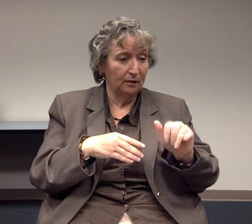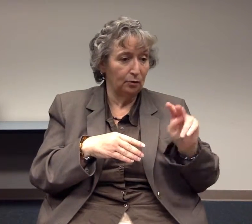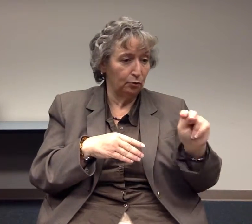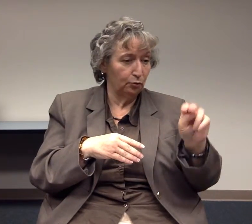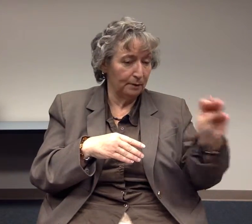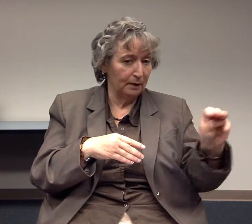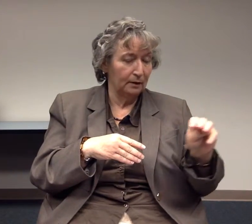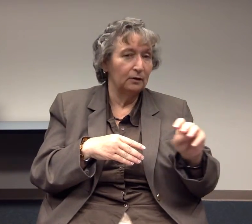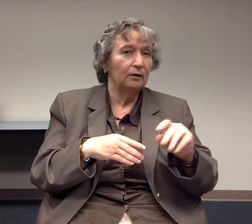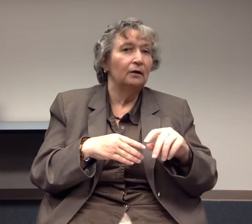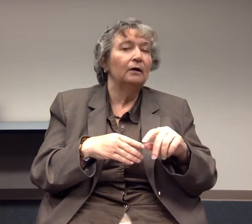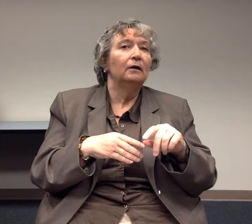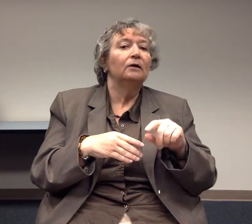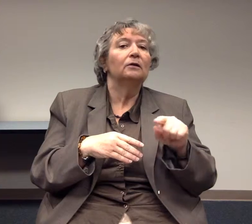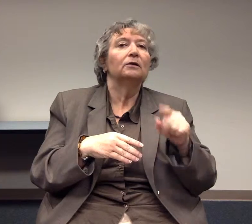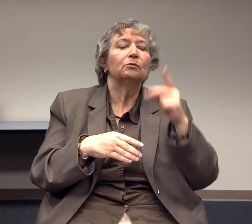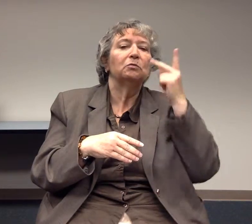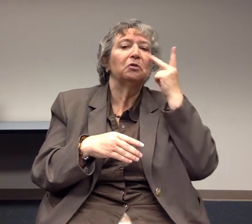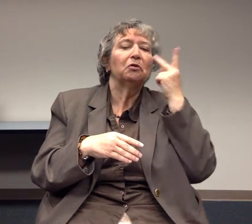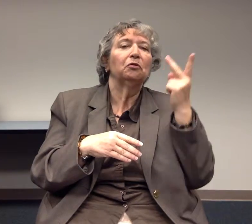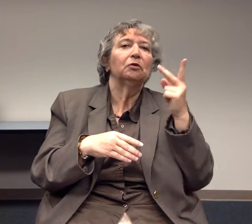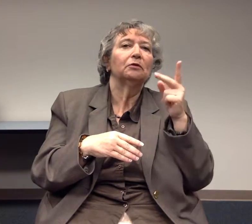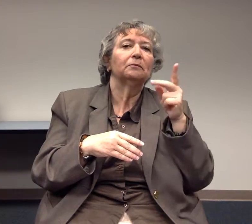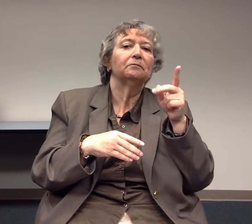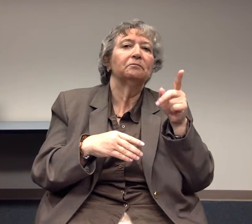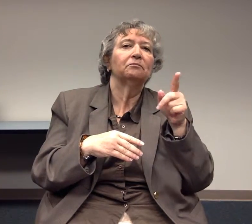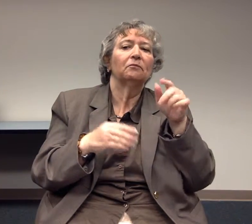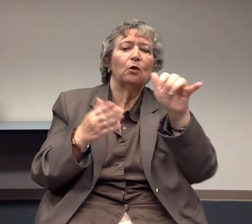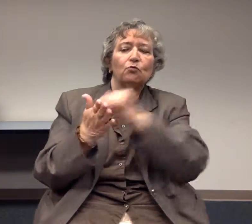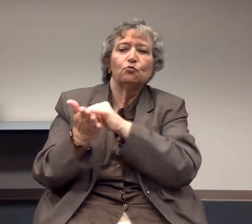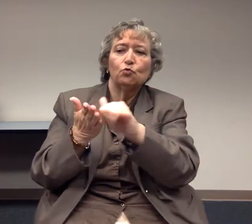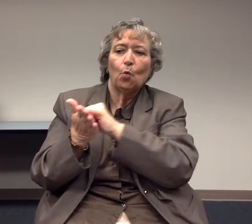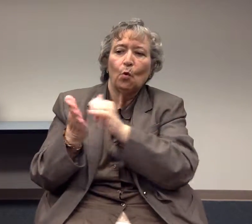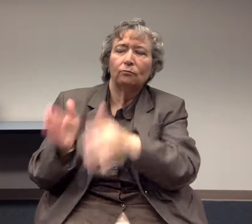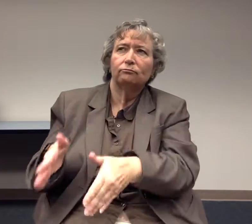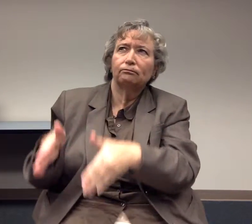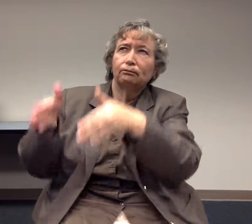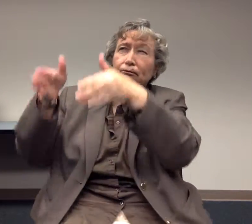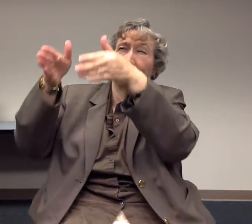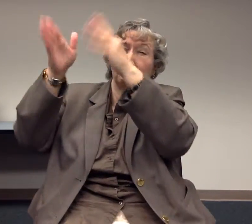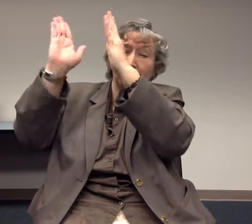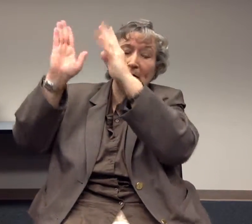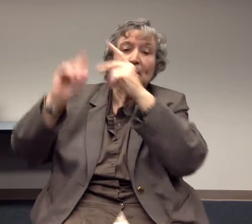the skyscraper. You can kind of see the difference.